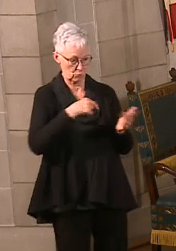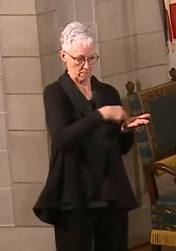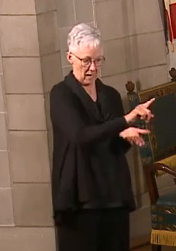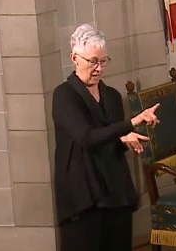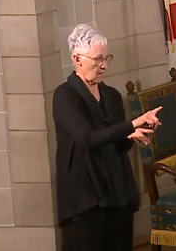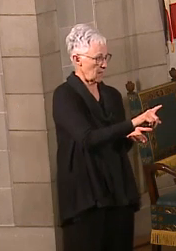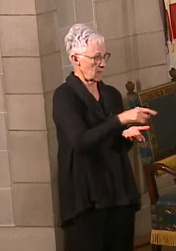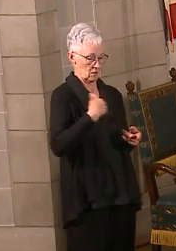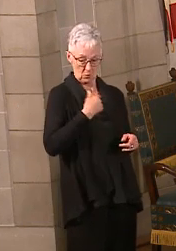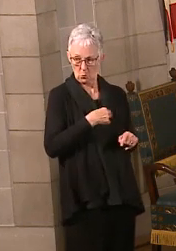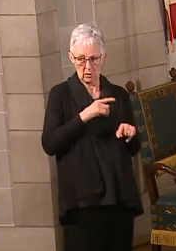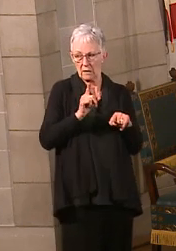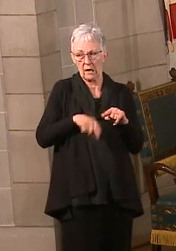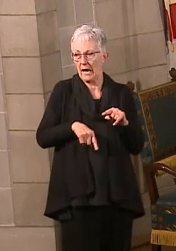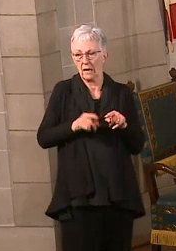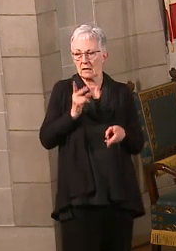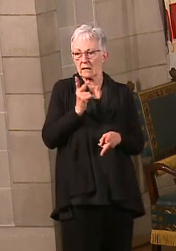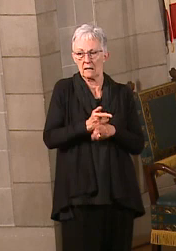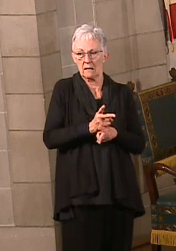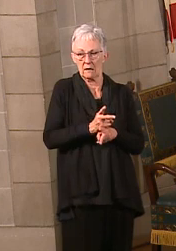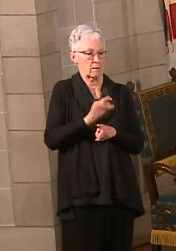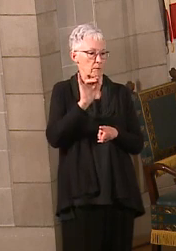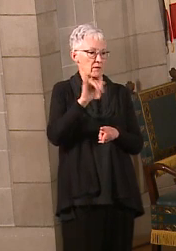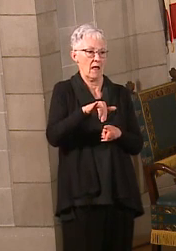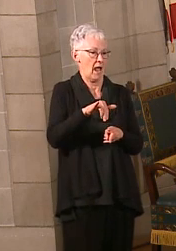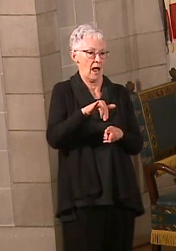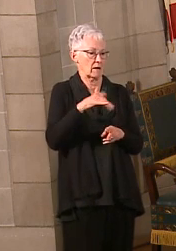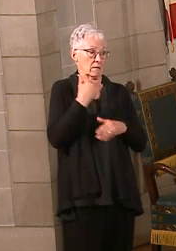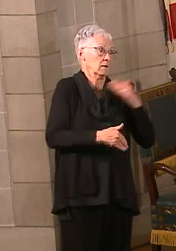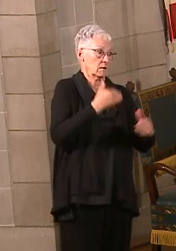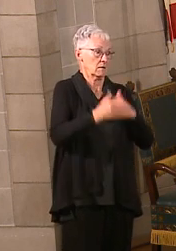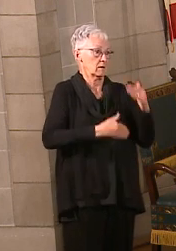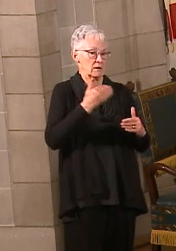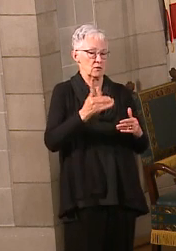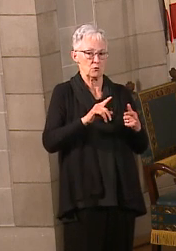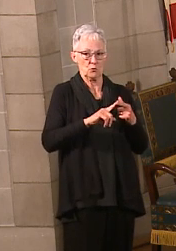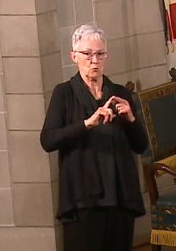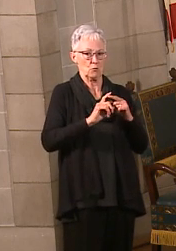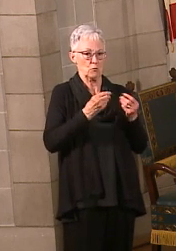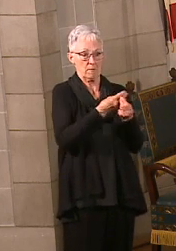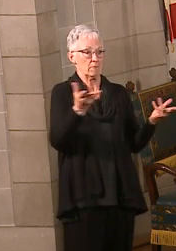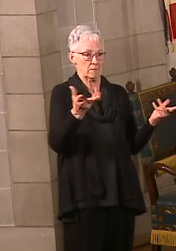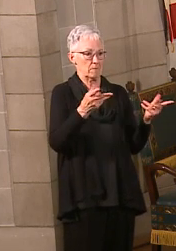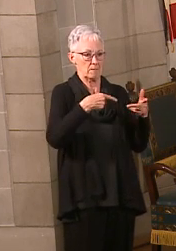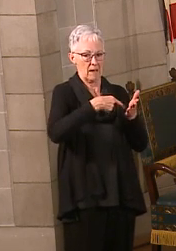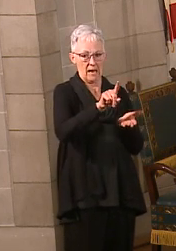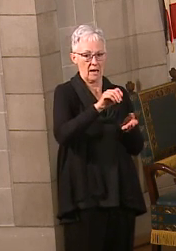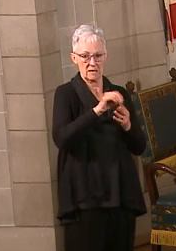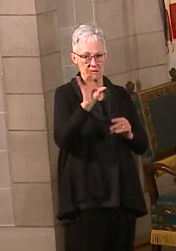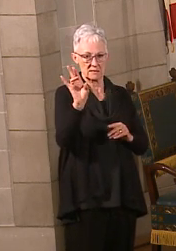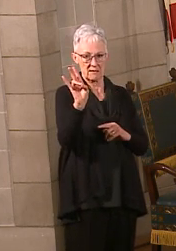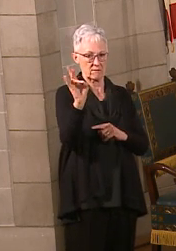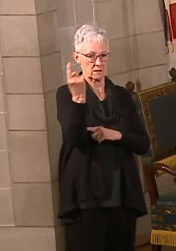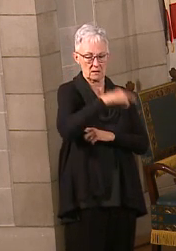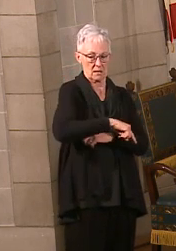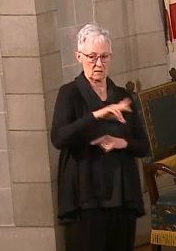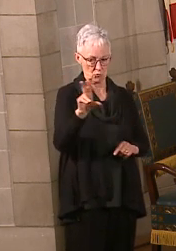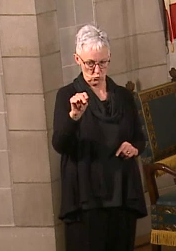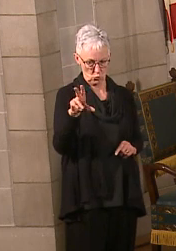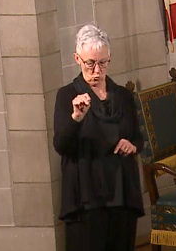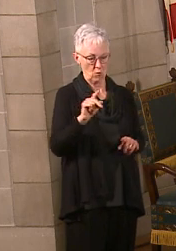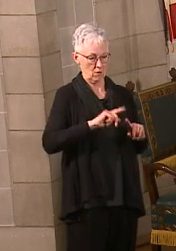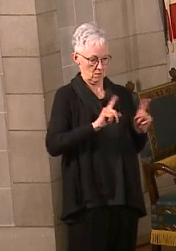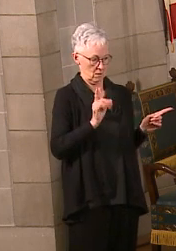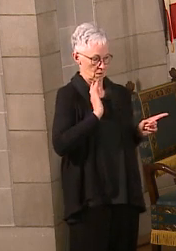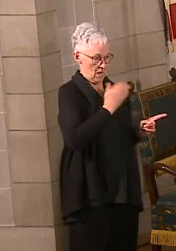we're going to keep that pace up, but we're working as fast as we can. I think in terms of adding to our bandwidth, the other